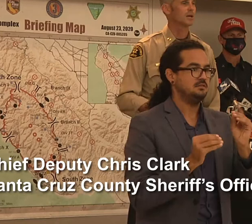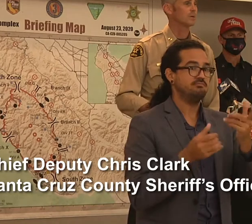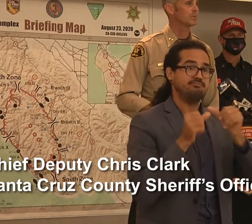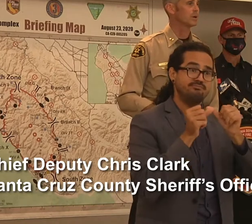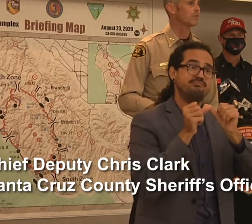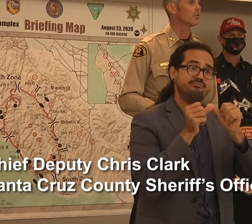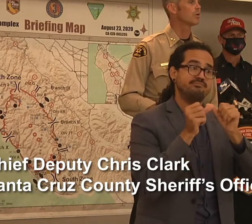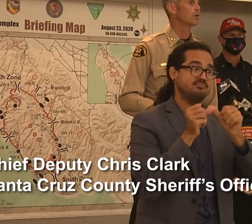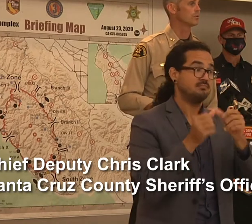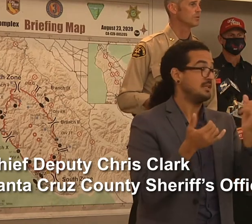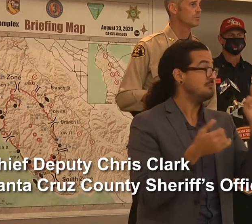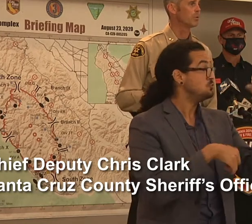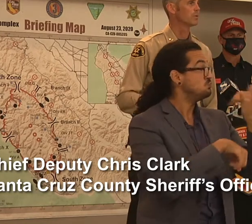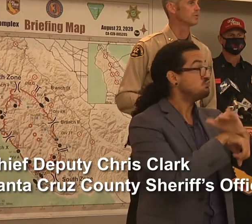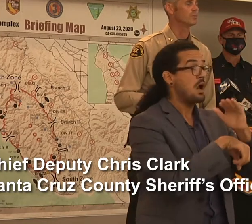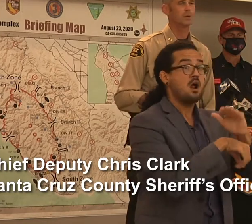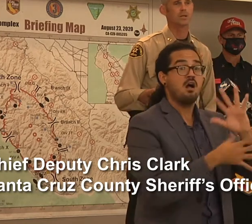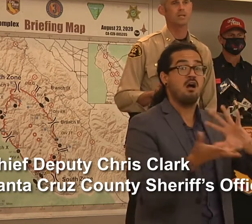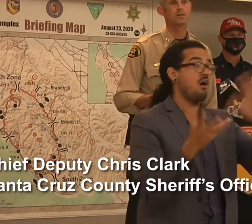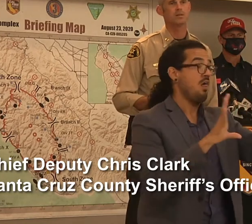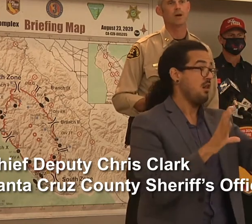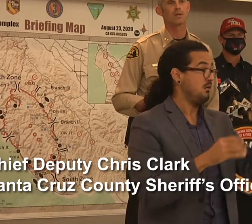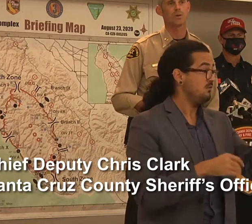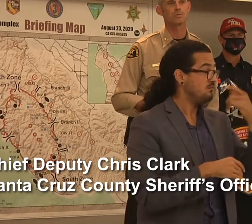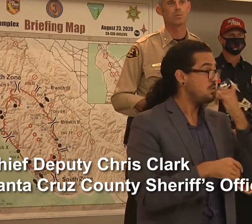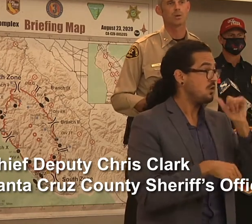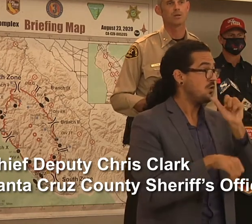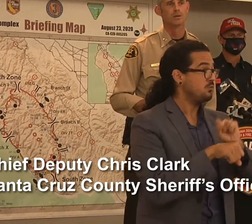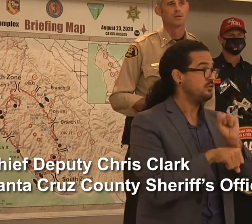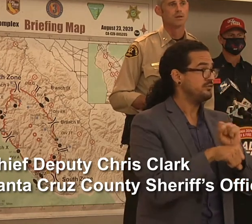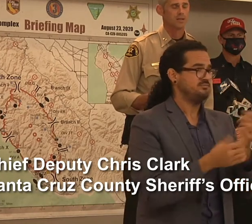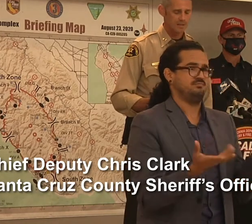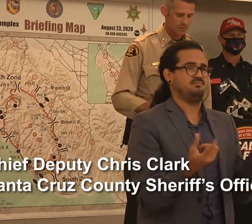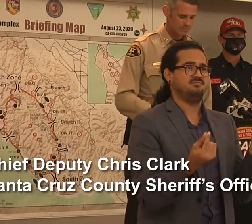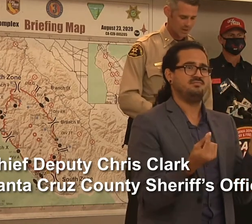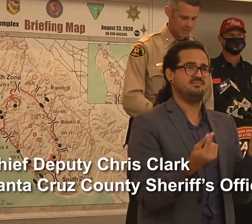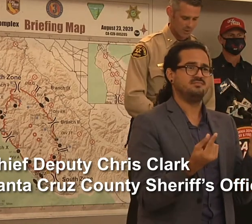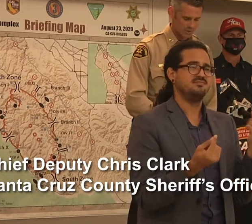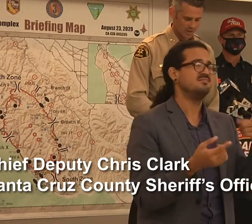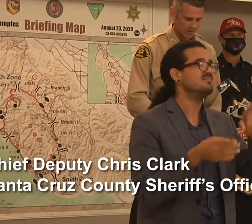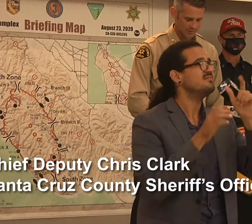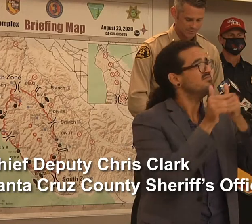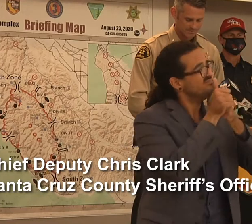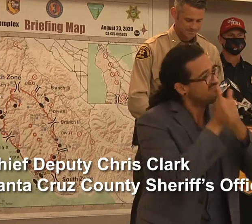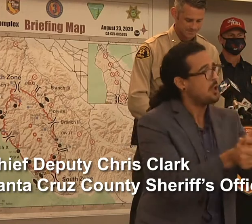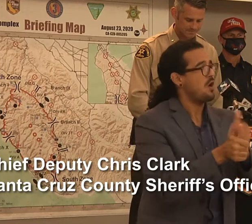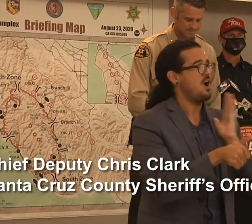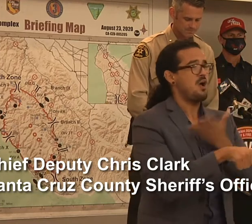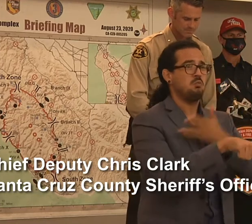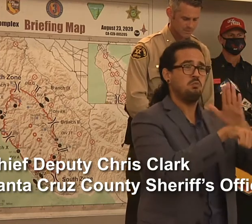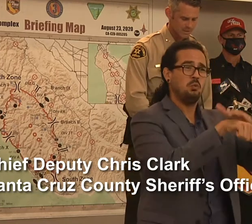you might not be able to make a phone call. So it's important to be able to heed the evacuation warning and leave those evacuation areas.